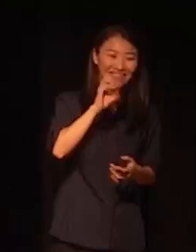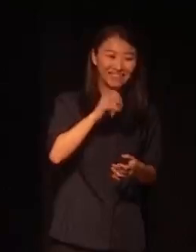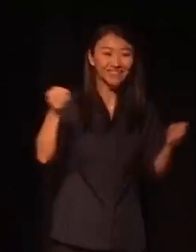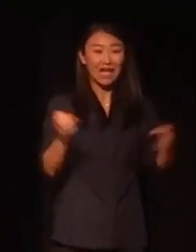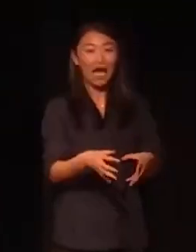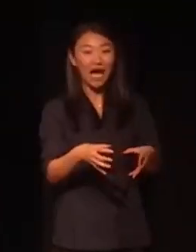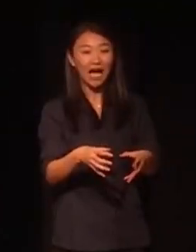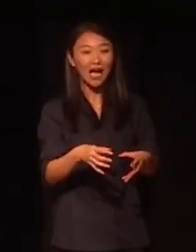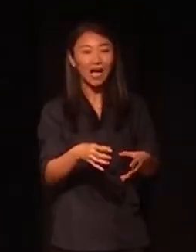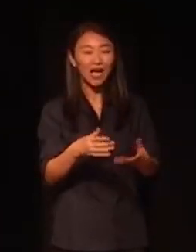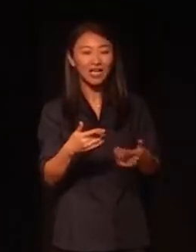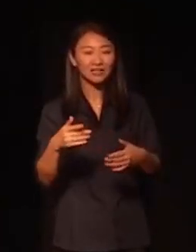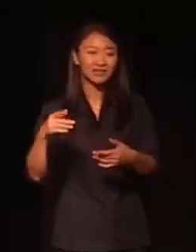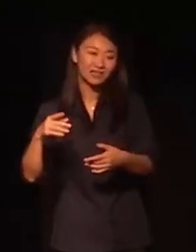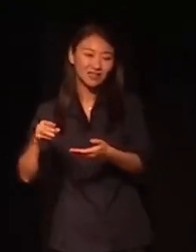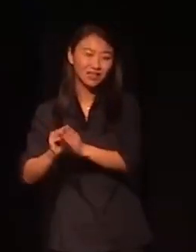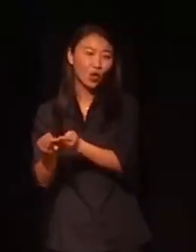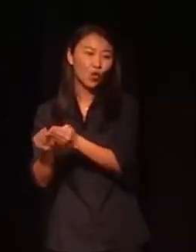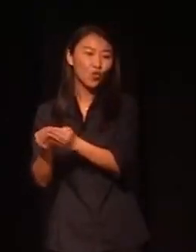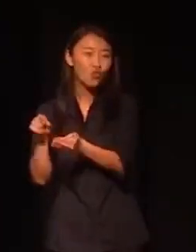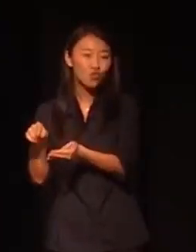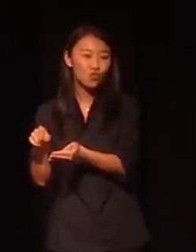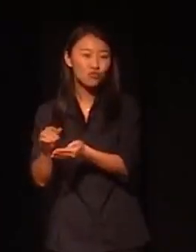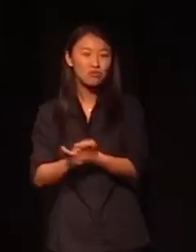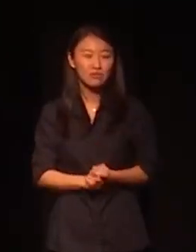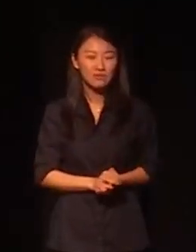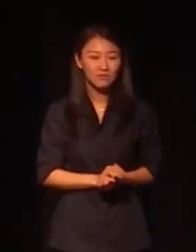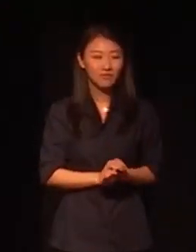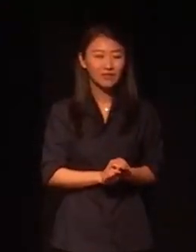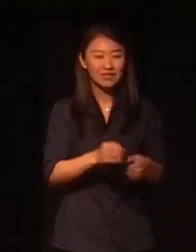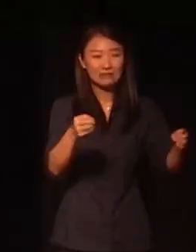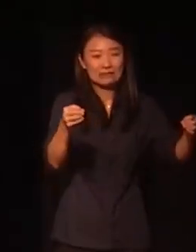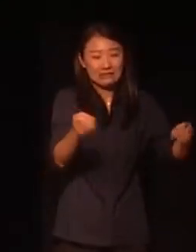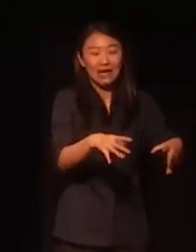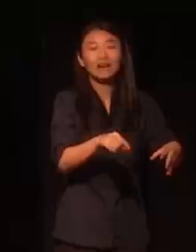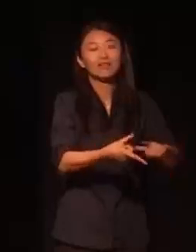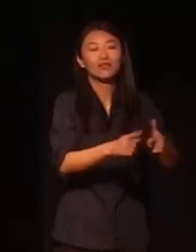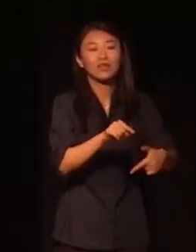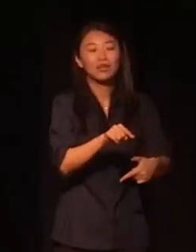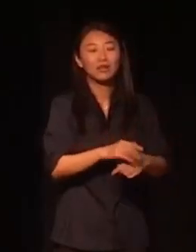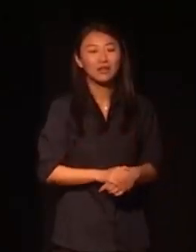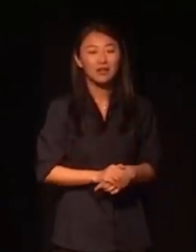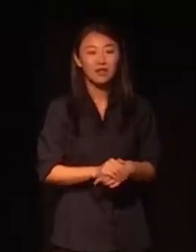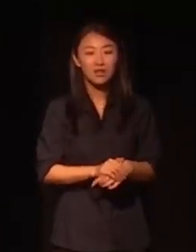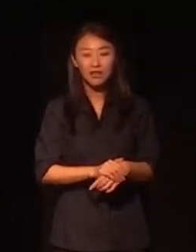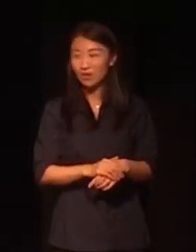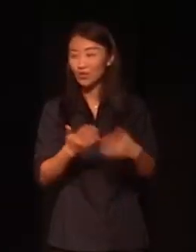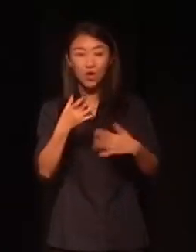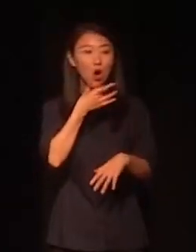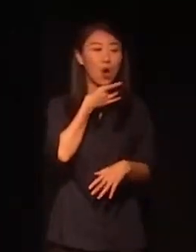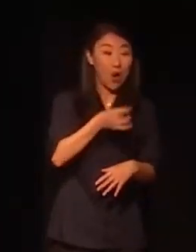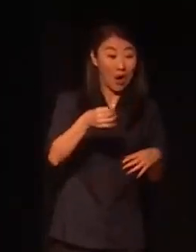fry. Cui zha sheng hao, meaning that you just do it in a quick way. Okay, and then you have this gan